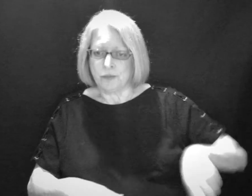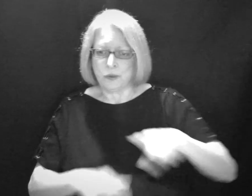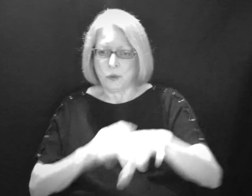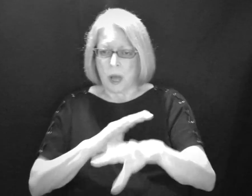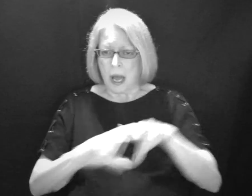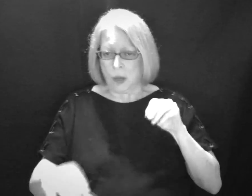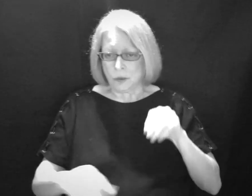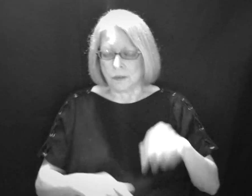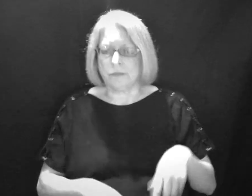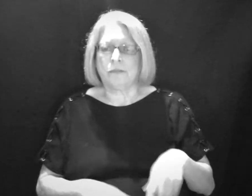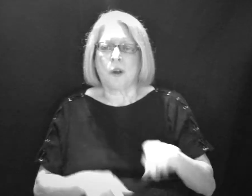Positioning, margin 125.